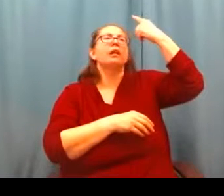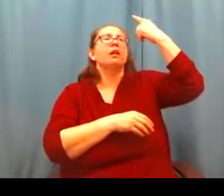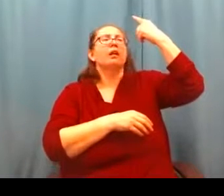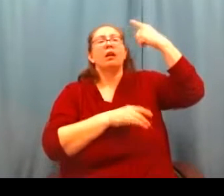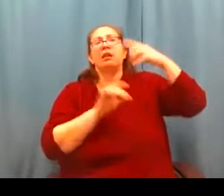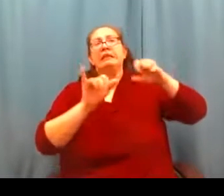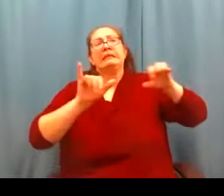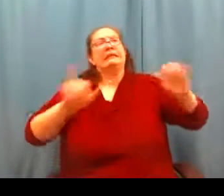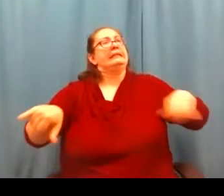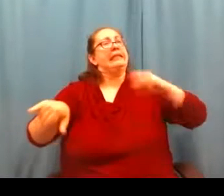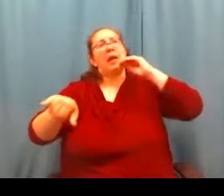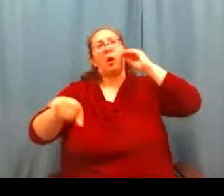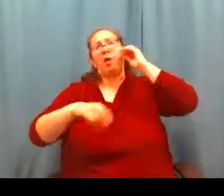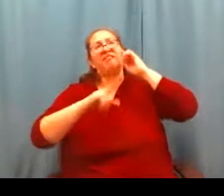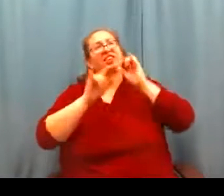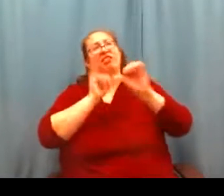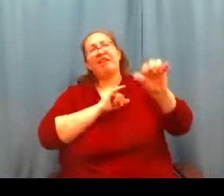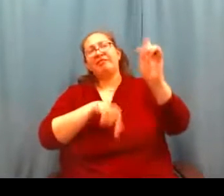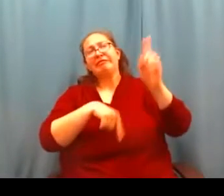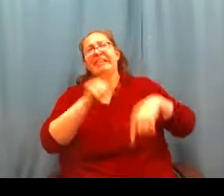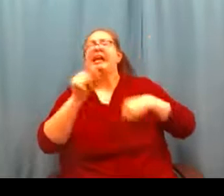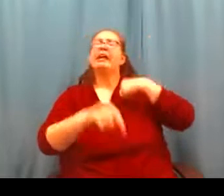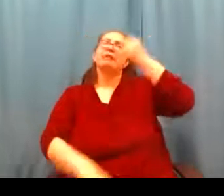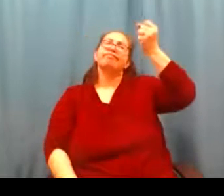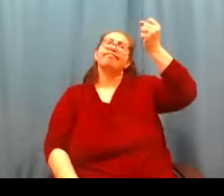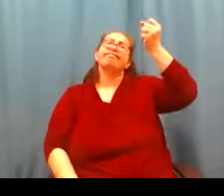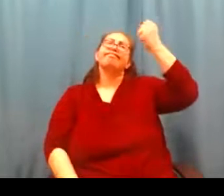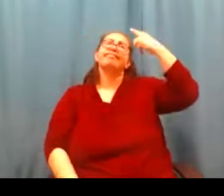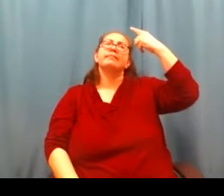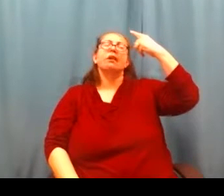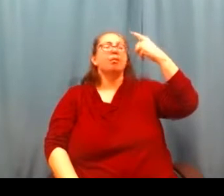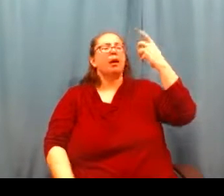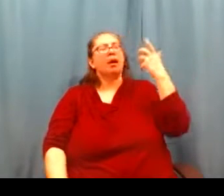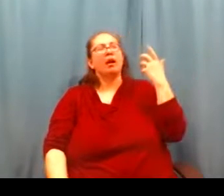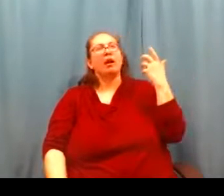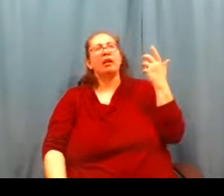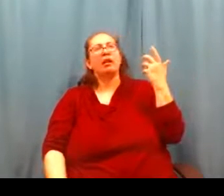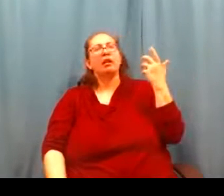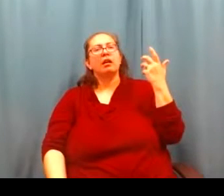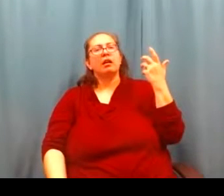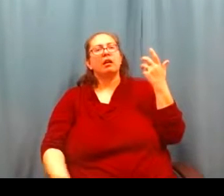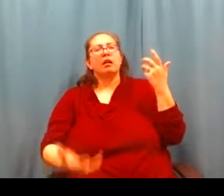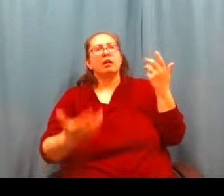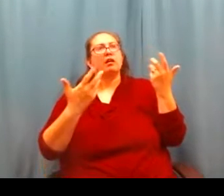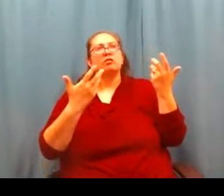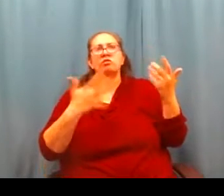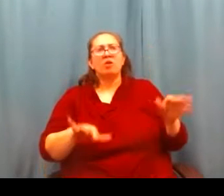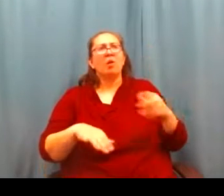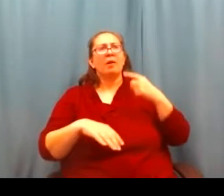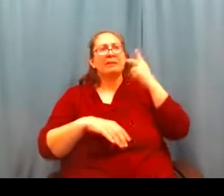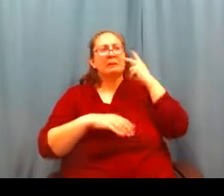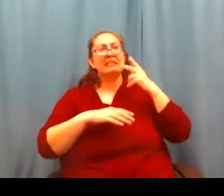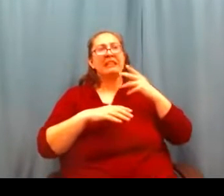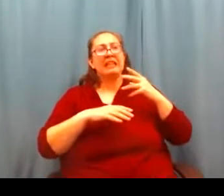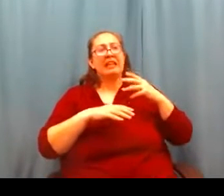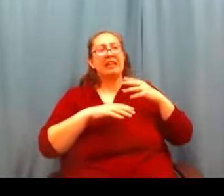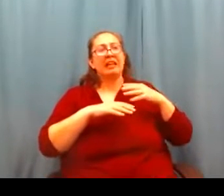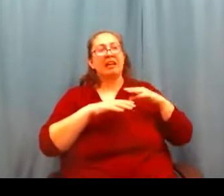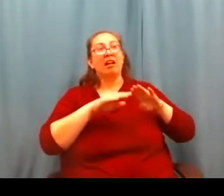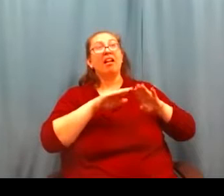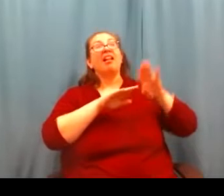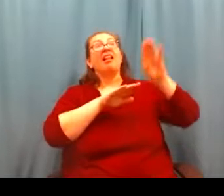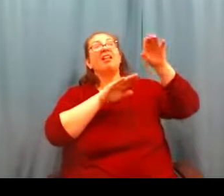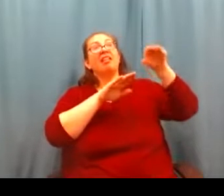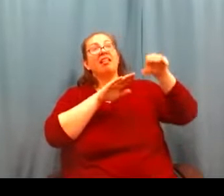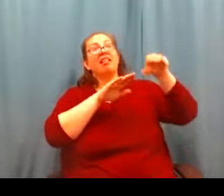home forever. We know that, but we don't want to see a second big spike, because if we